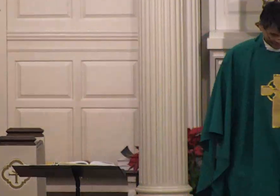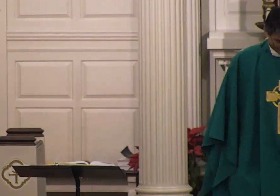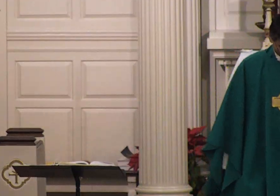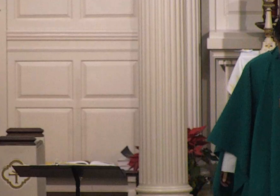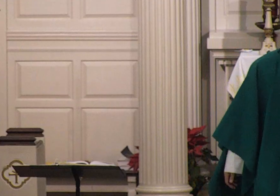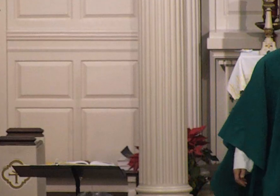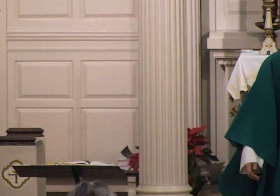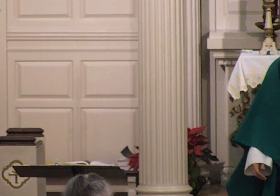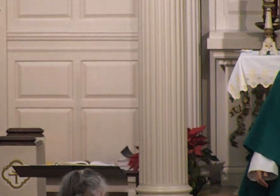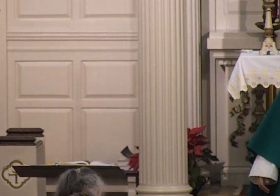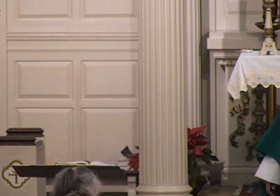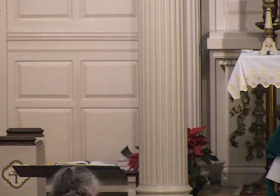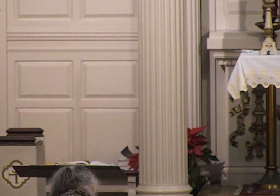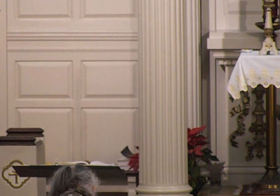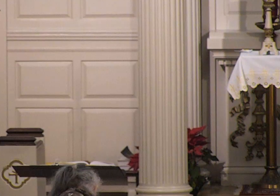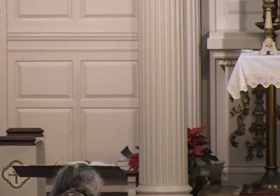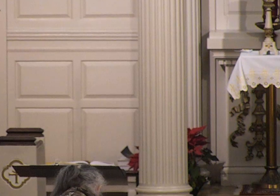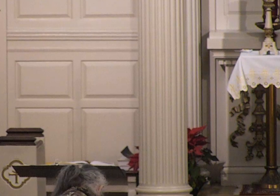justitia.